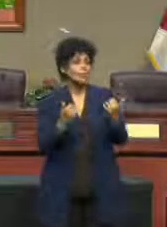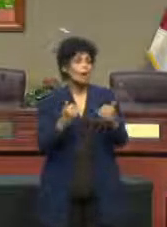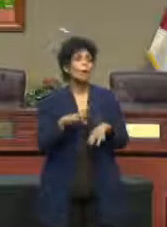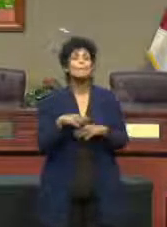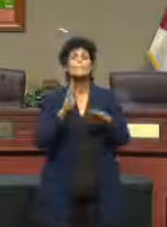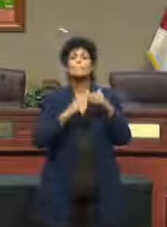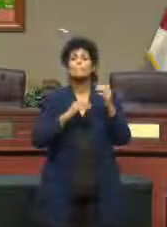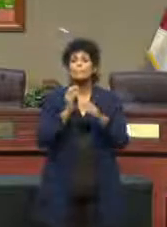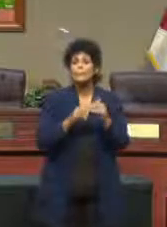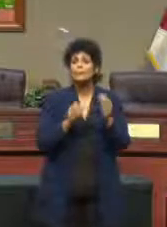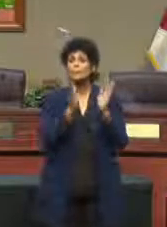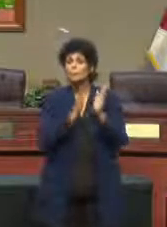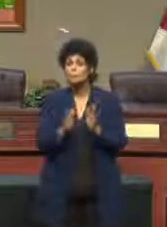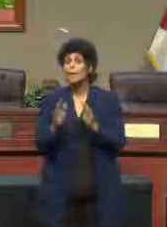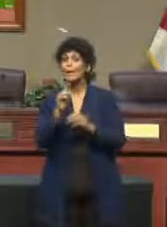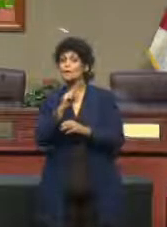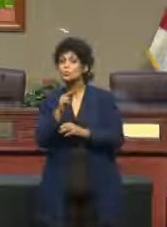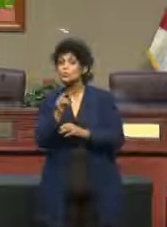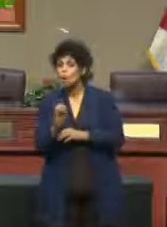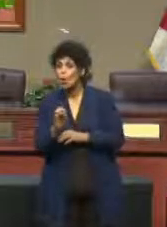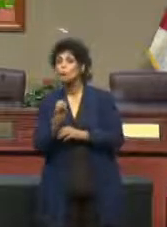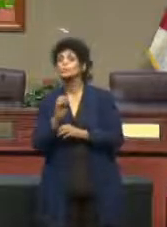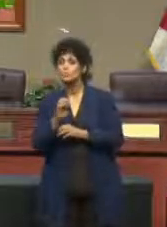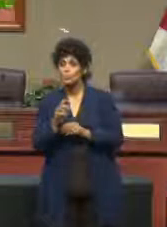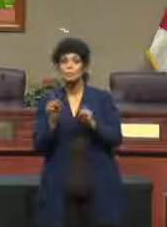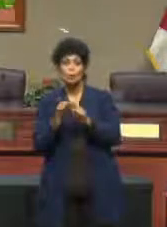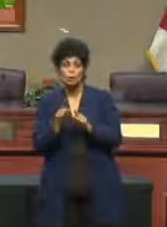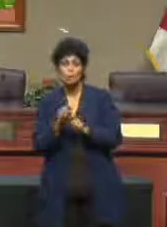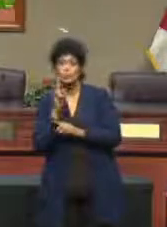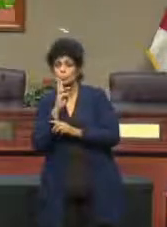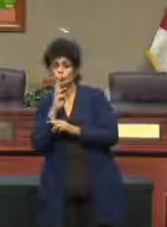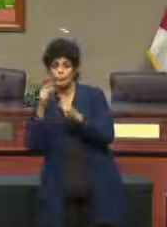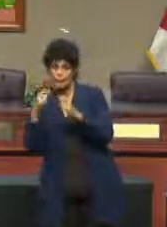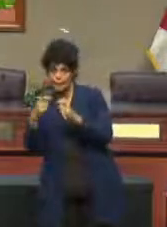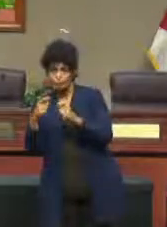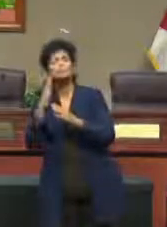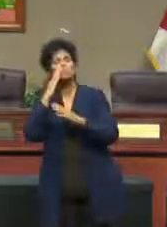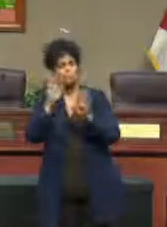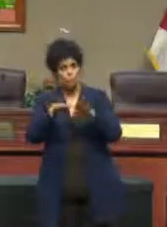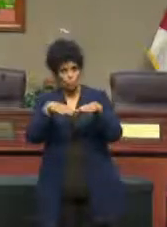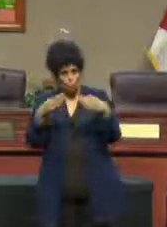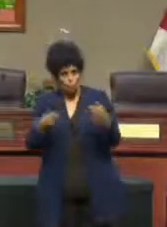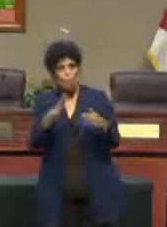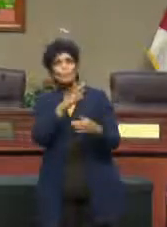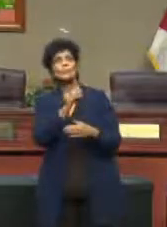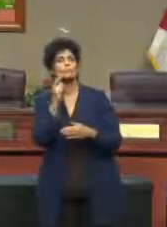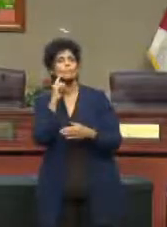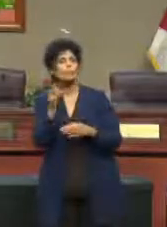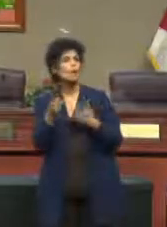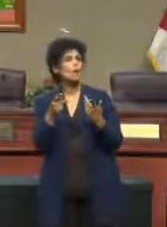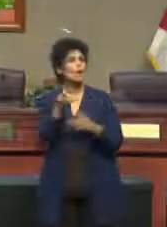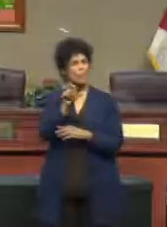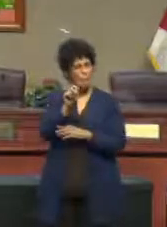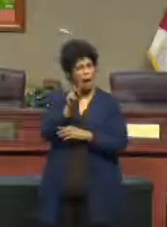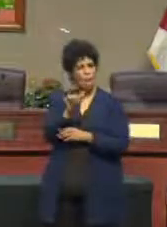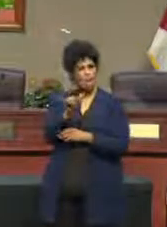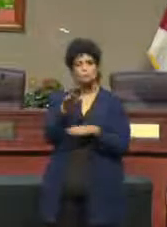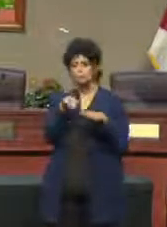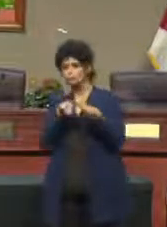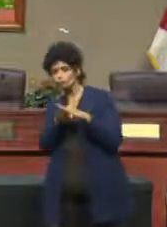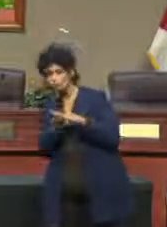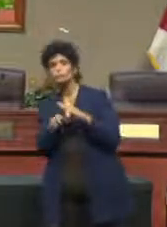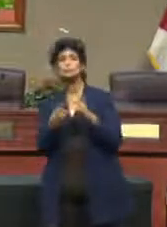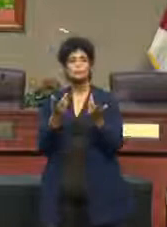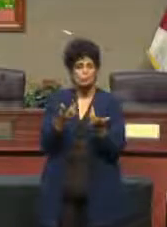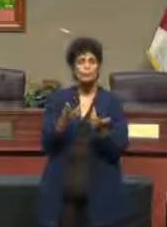planning divisions and utilities will reopen their lobbies and our main buildings to the public with appointments required in order